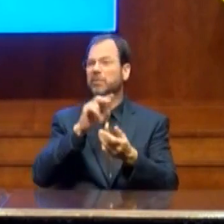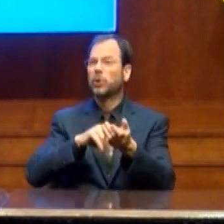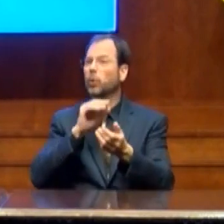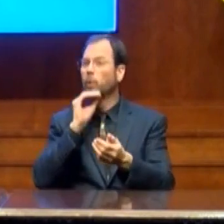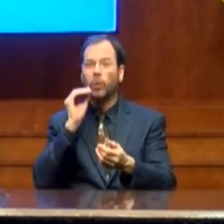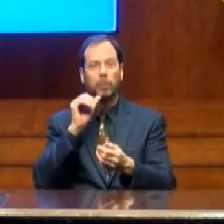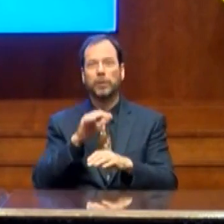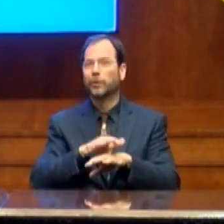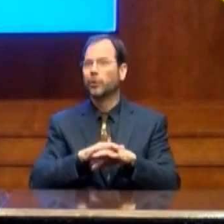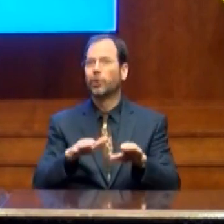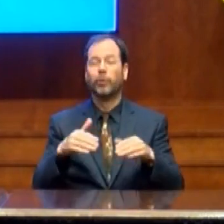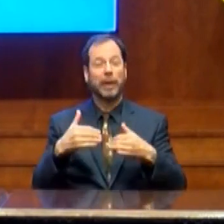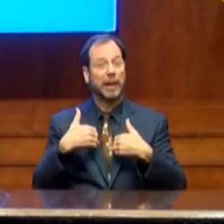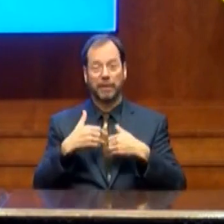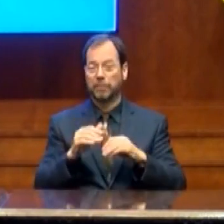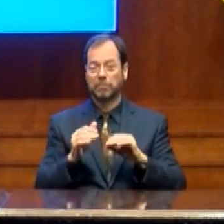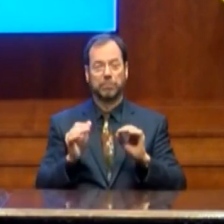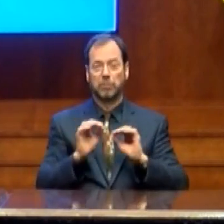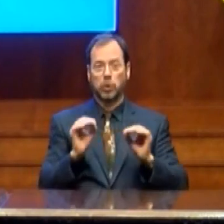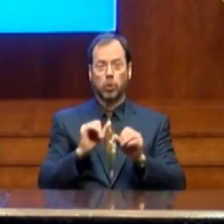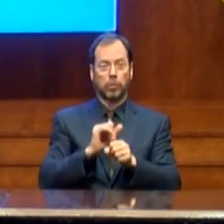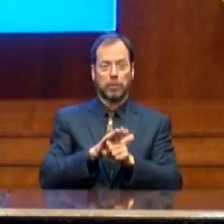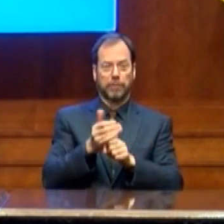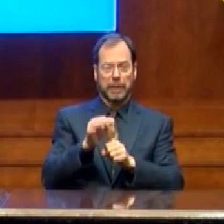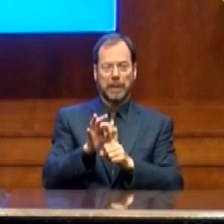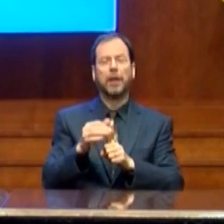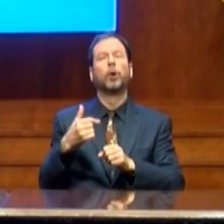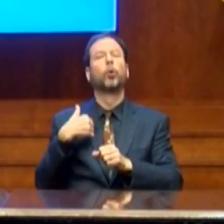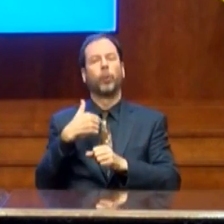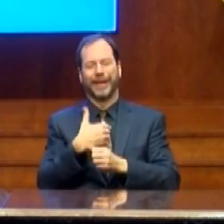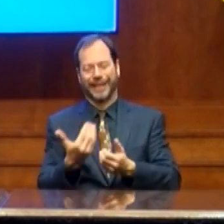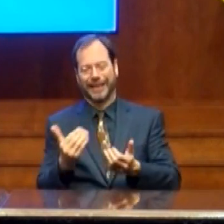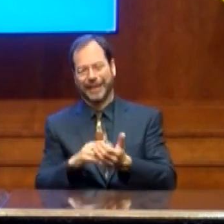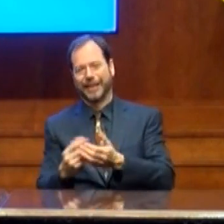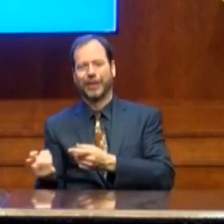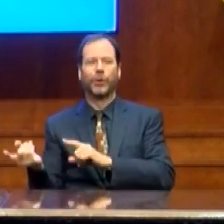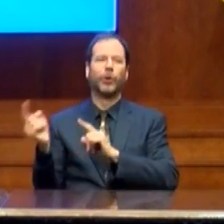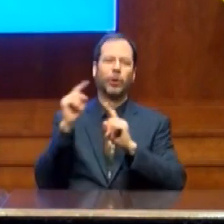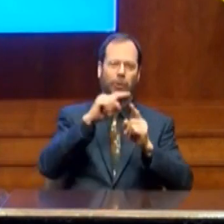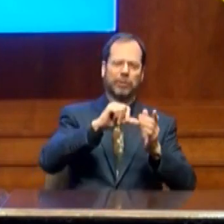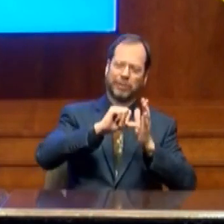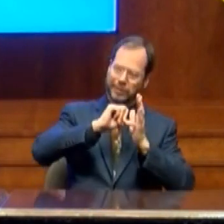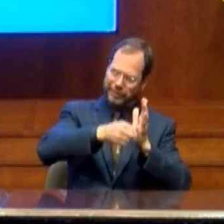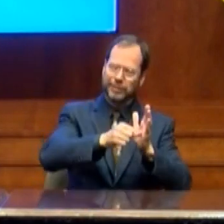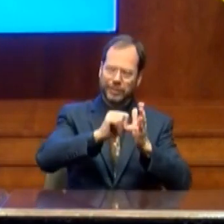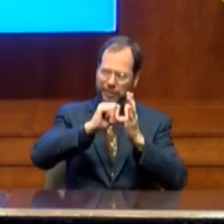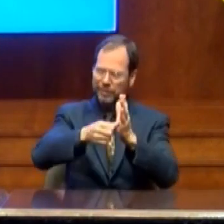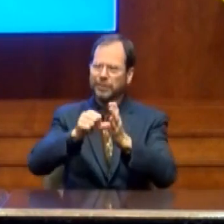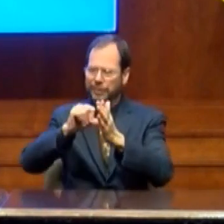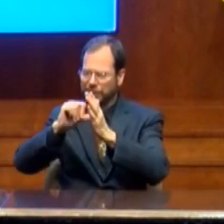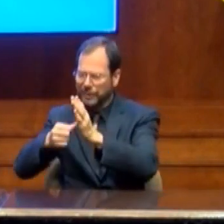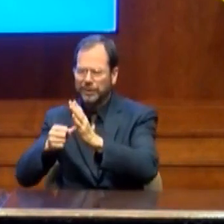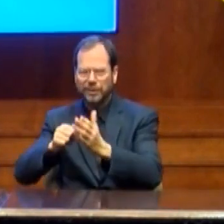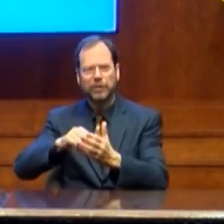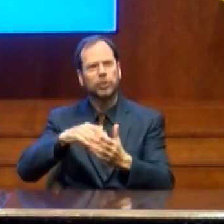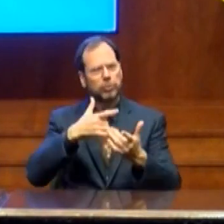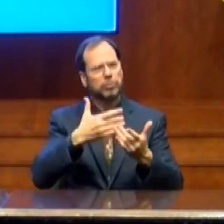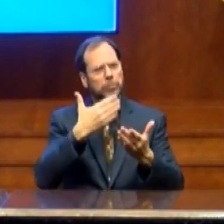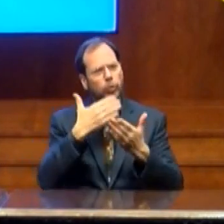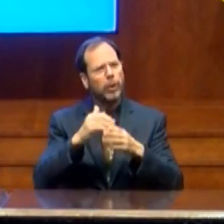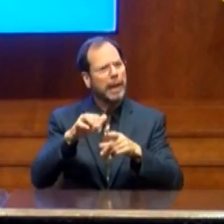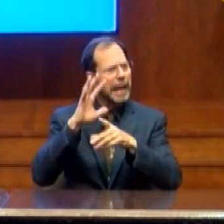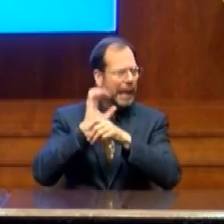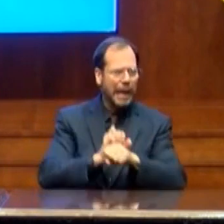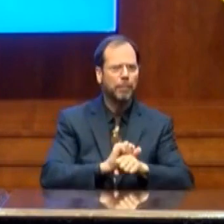facilities in the state that do not have COVID-19, we're going back and reinforcing good infection